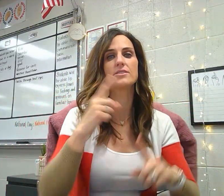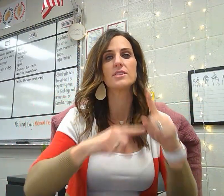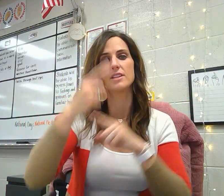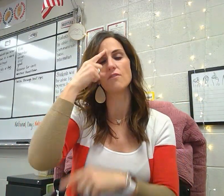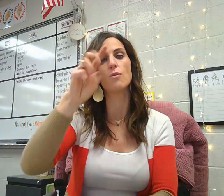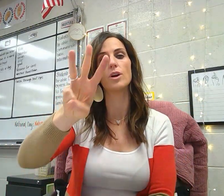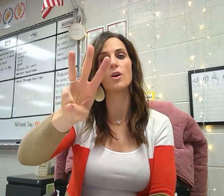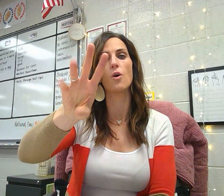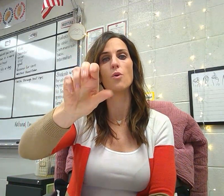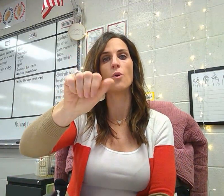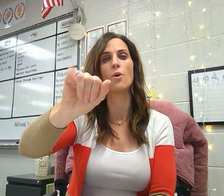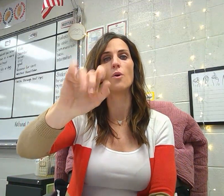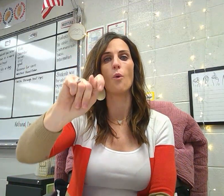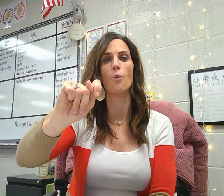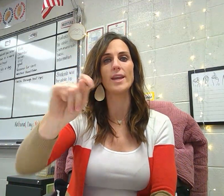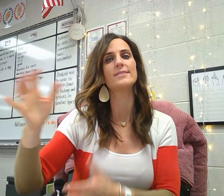Next, the sign for wait